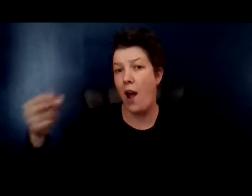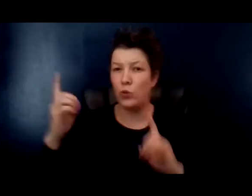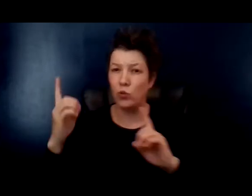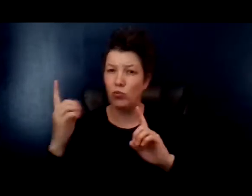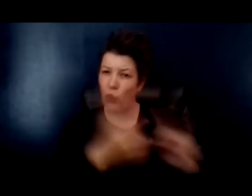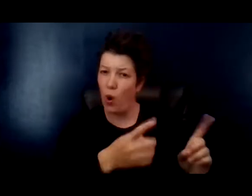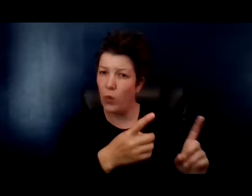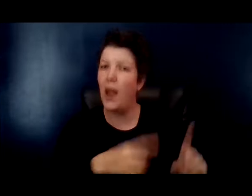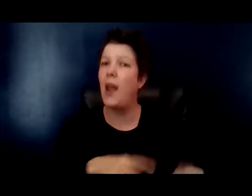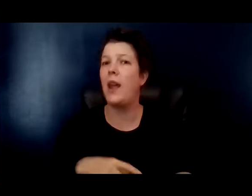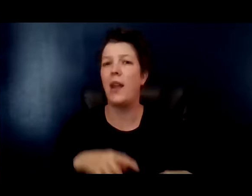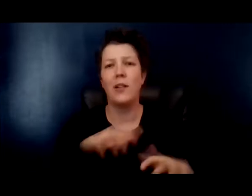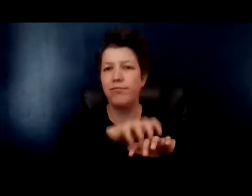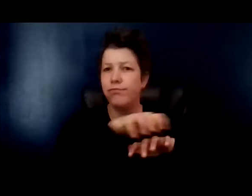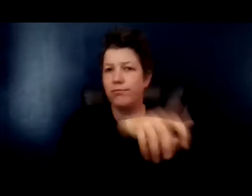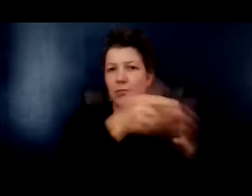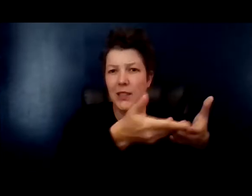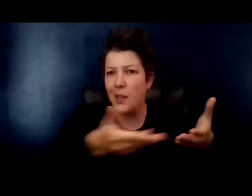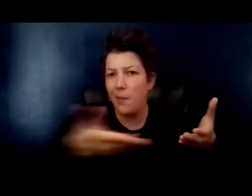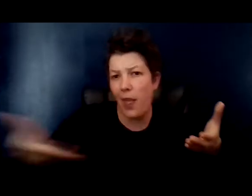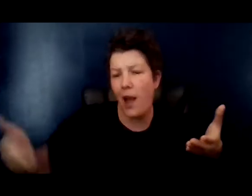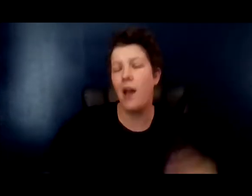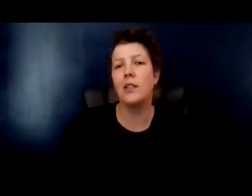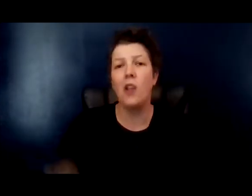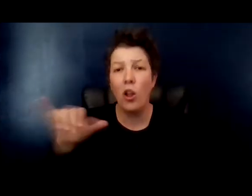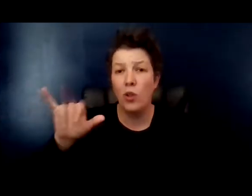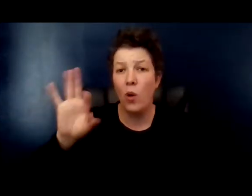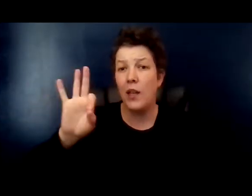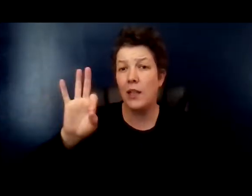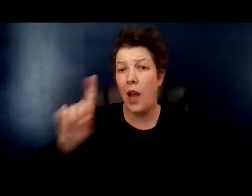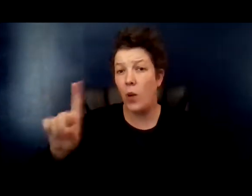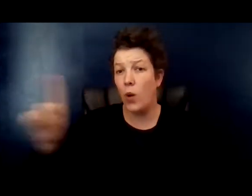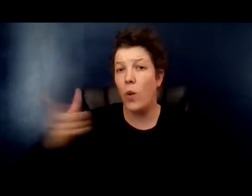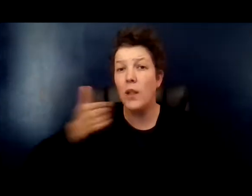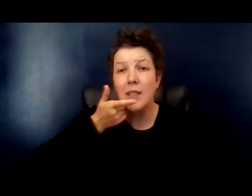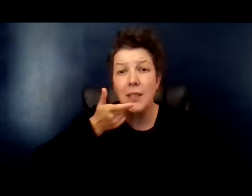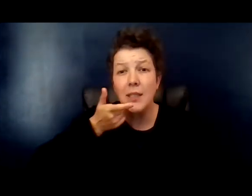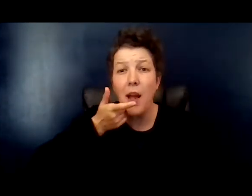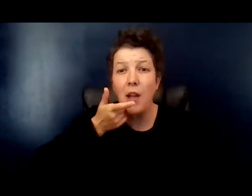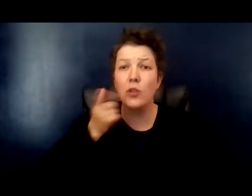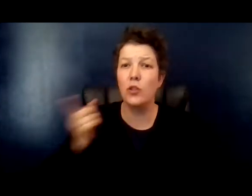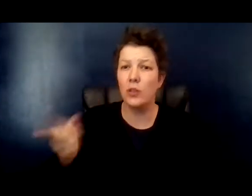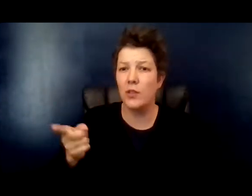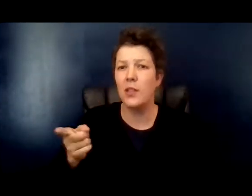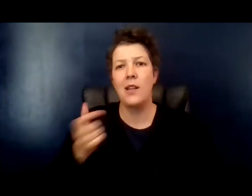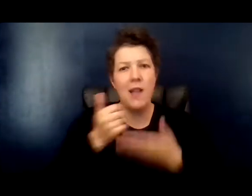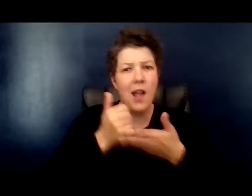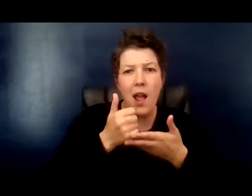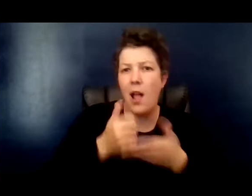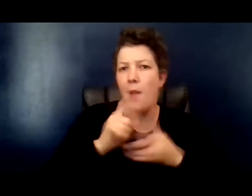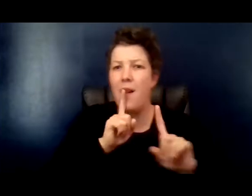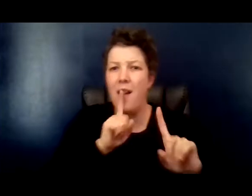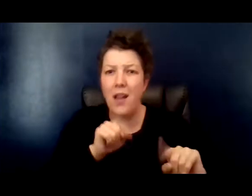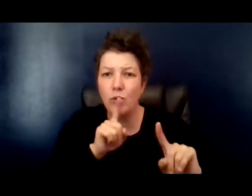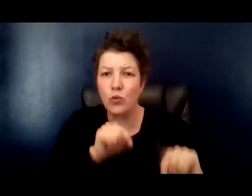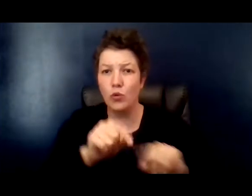Red Cross as well. To our 911 dispatchers that are unsung heroes. And speaking of unsung heroes, to all the people that